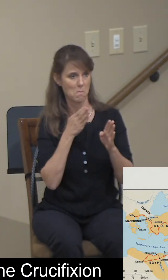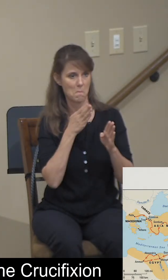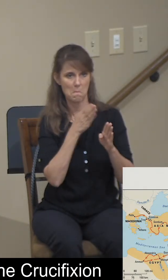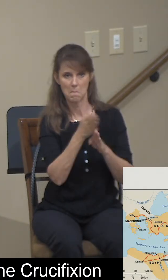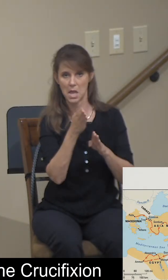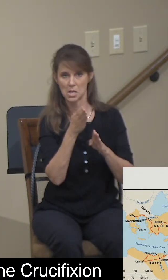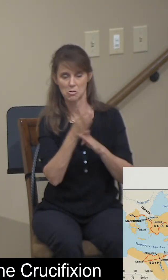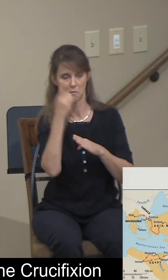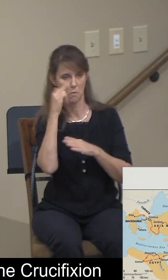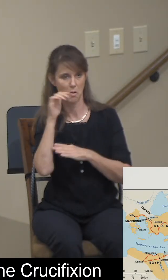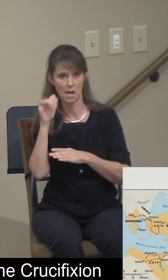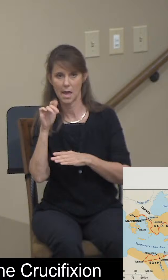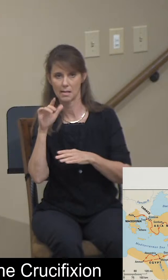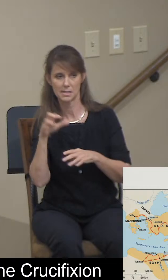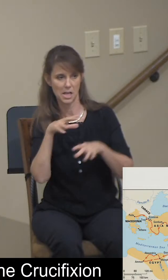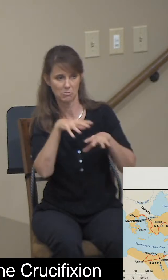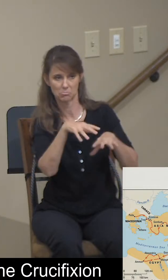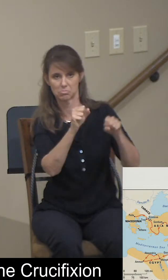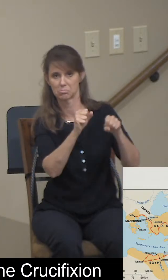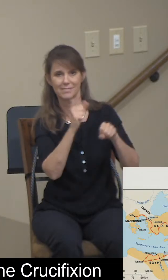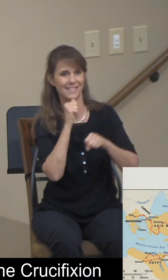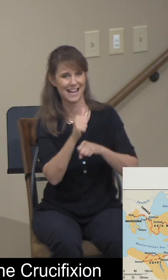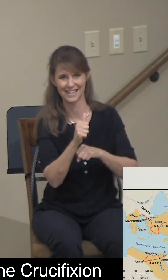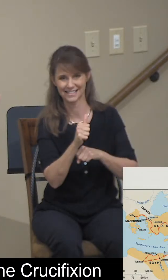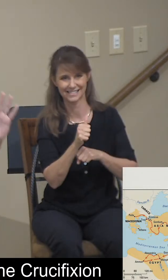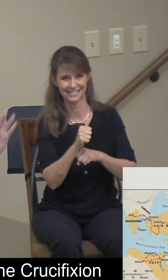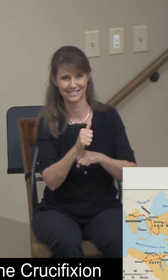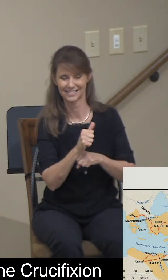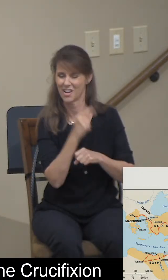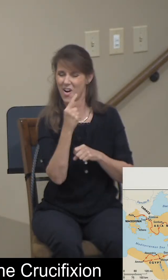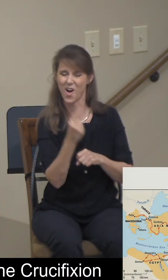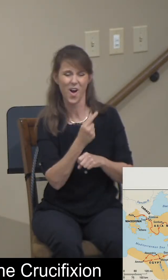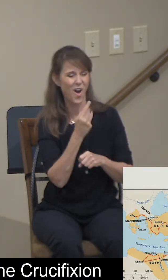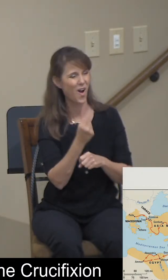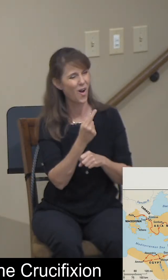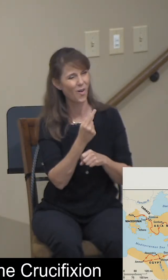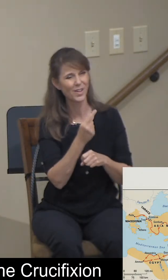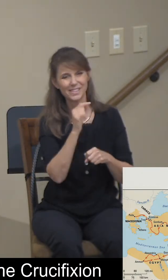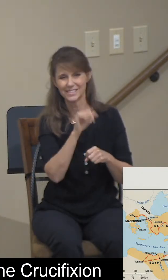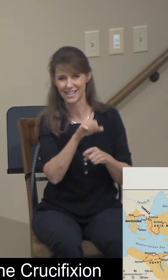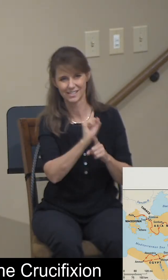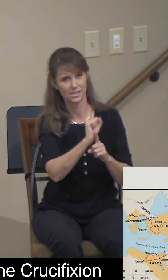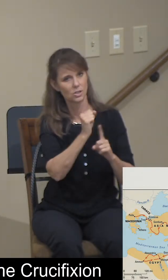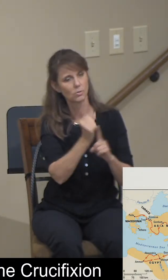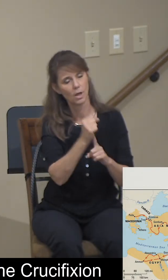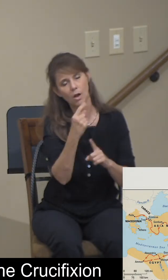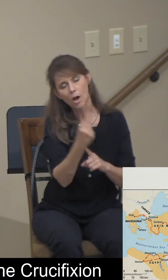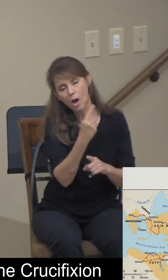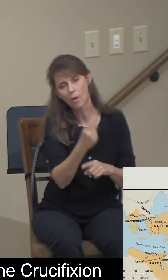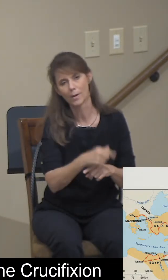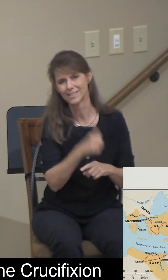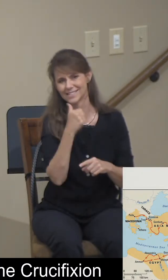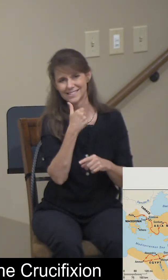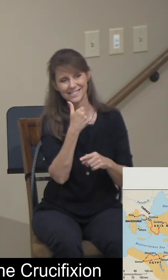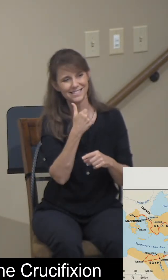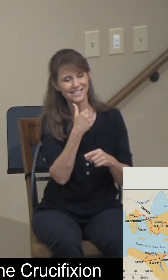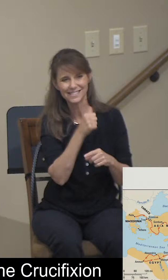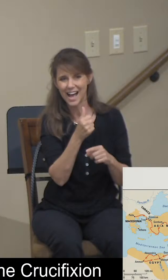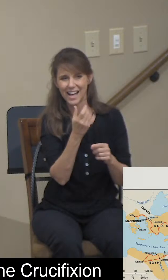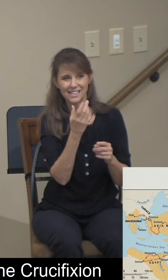for Alexander's army. Just as this will always be the case, we've mentioned this before as it relates to Rome, we'll mention this again as it relates to